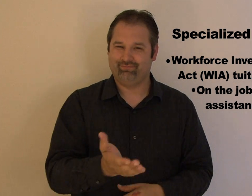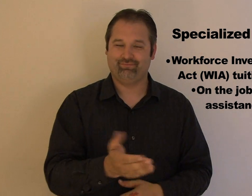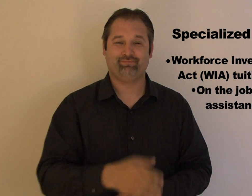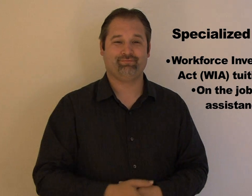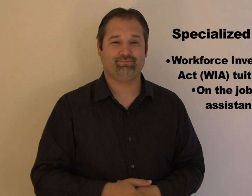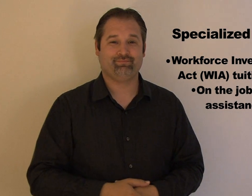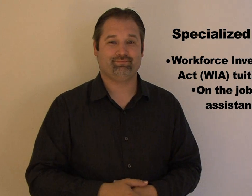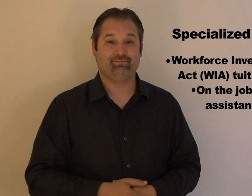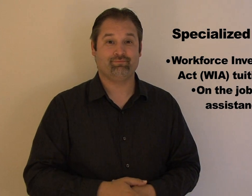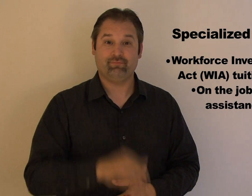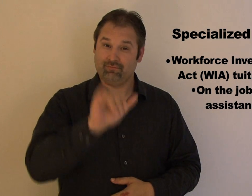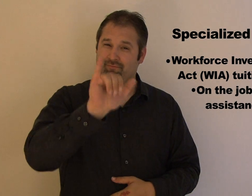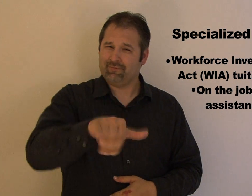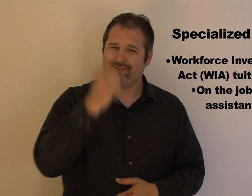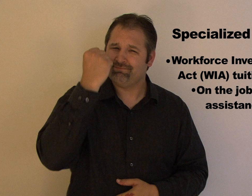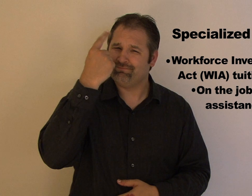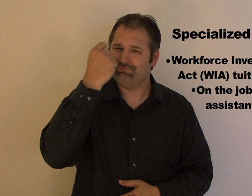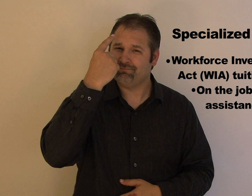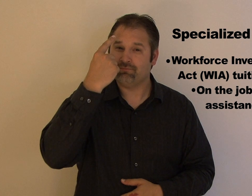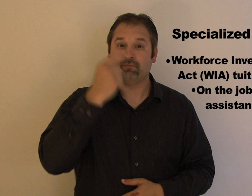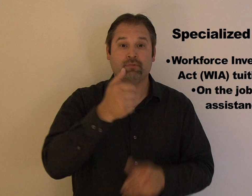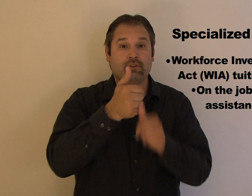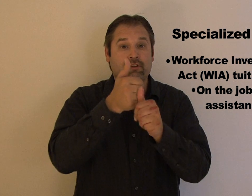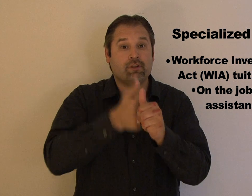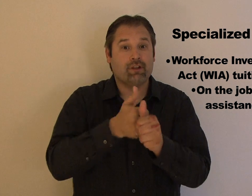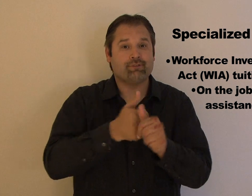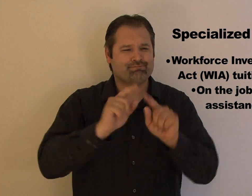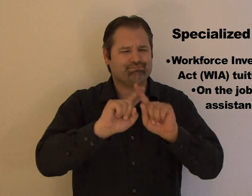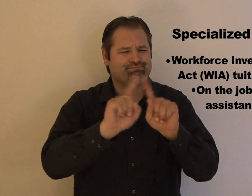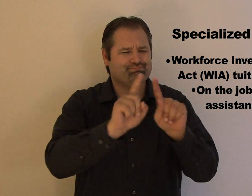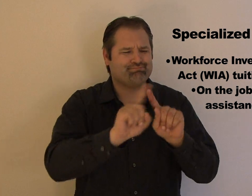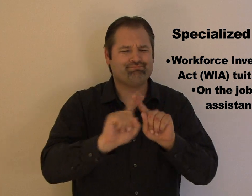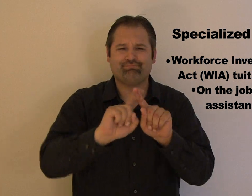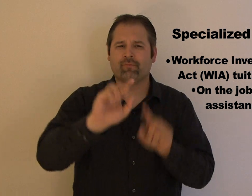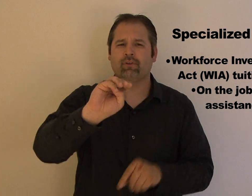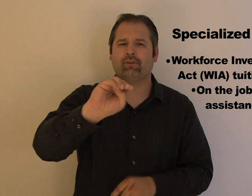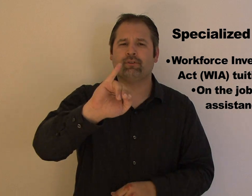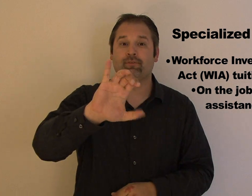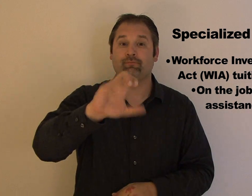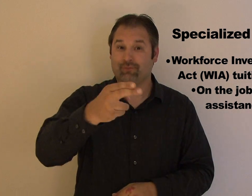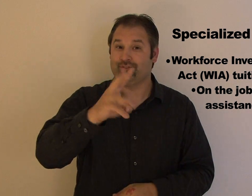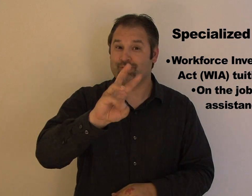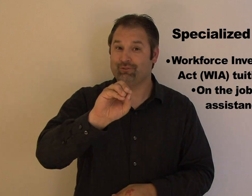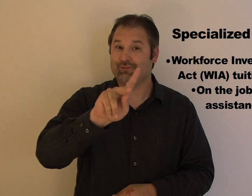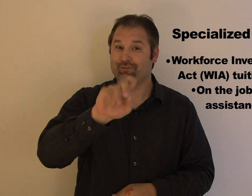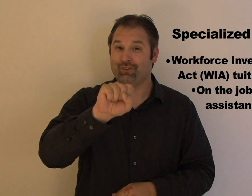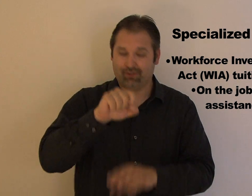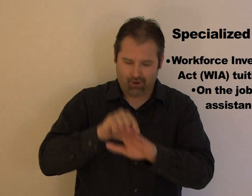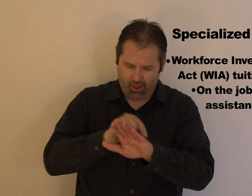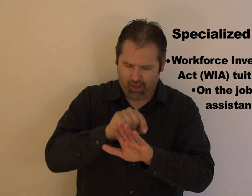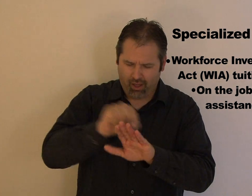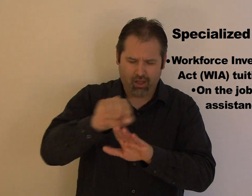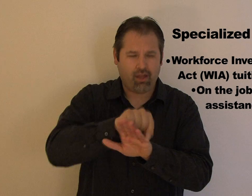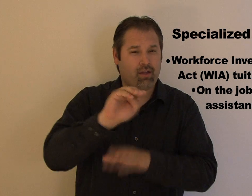Remember, each Michigan Works office is different, so make sure you check out what your local career center has to offer.